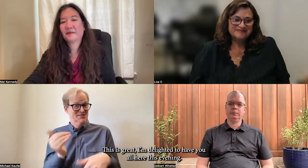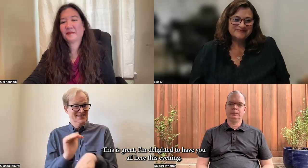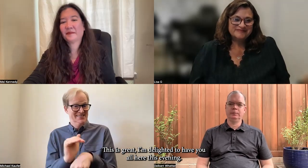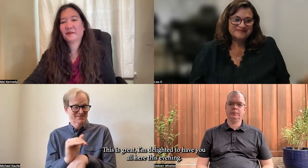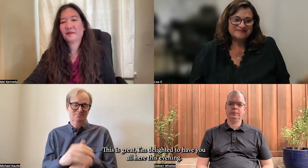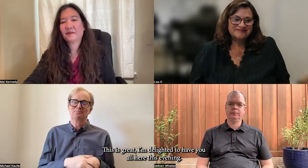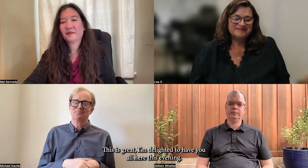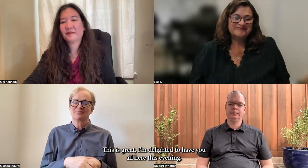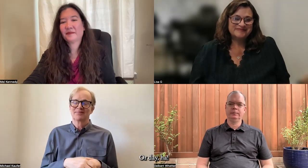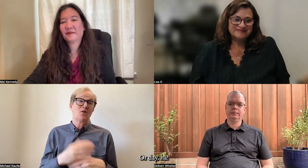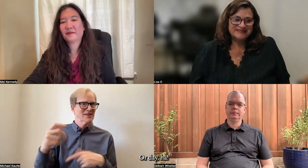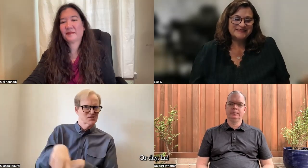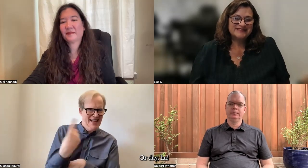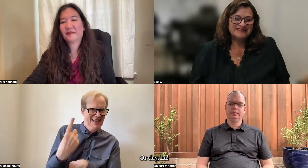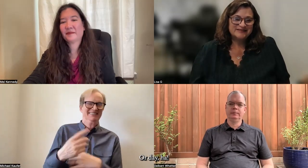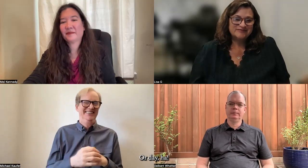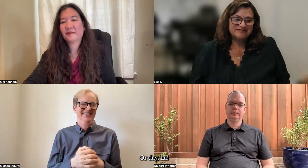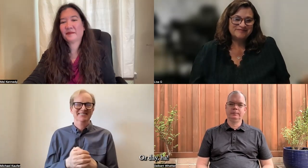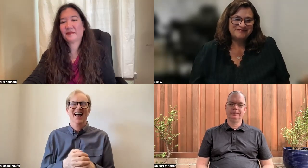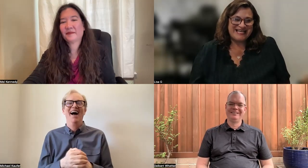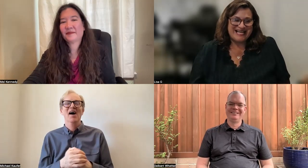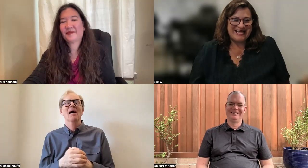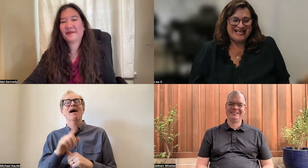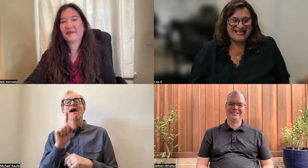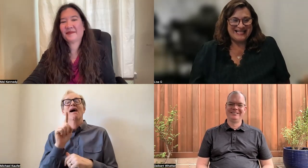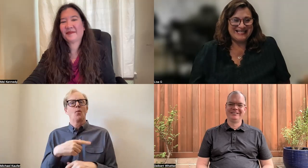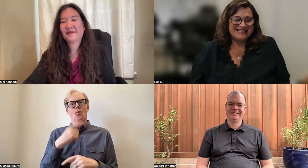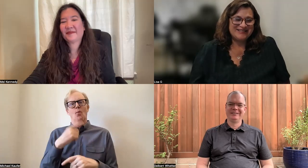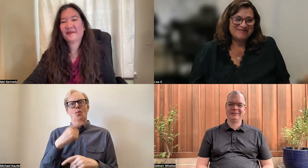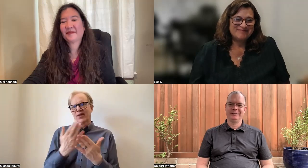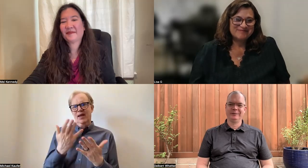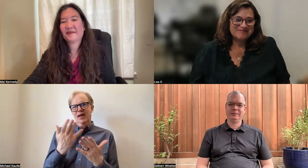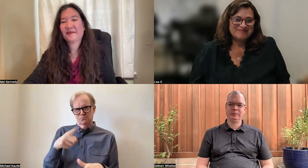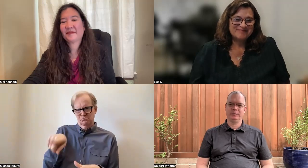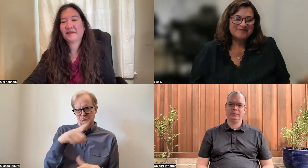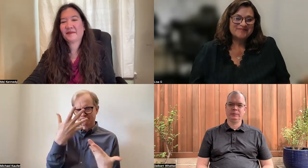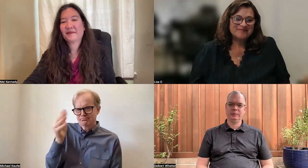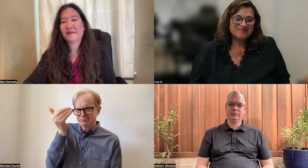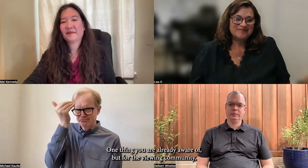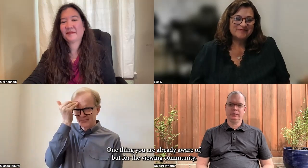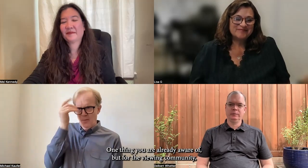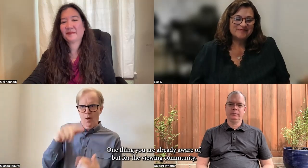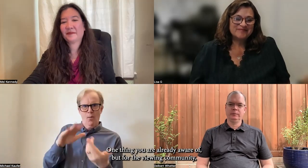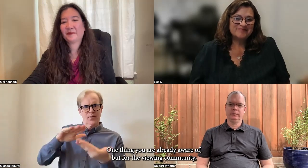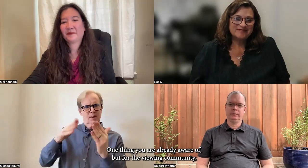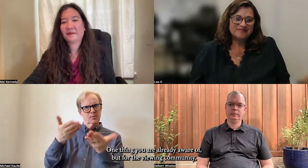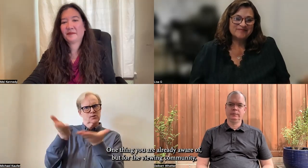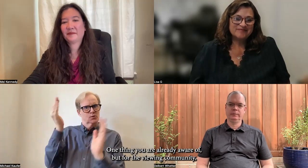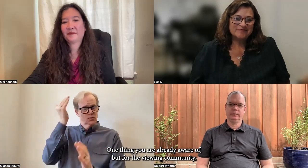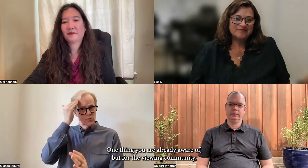delighted to have you all here this evening, or day. One thing you are already aware of,